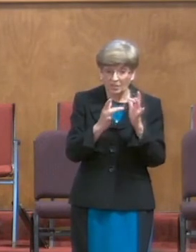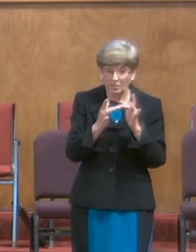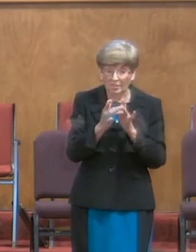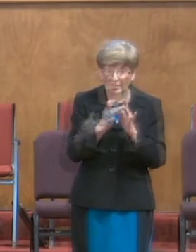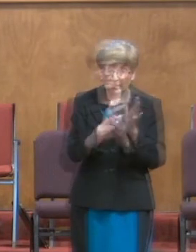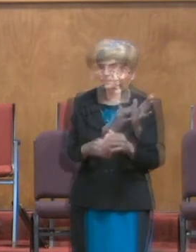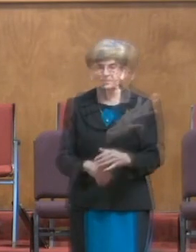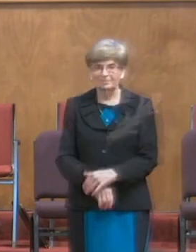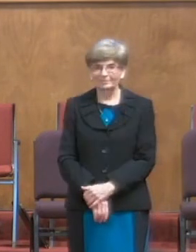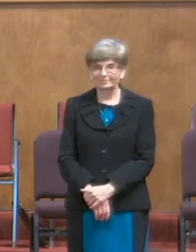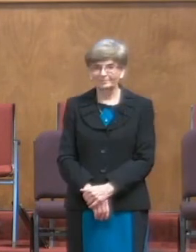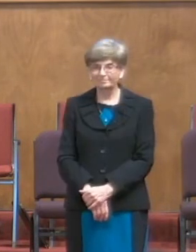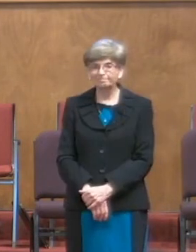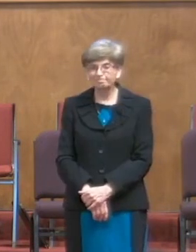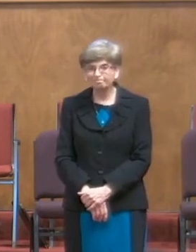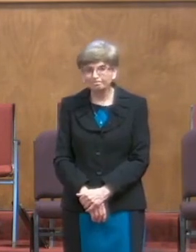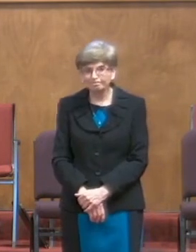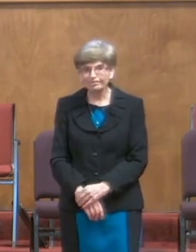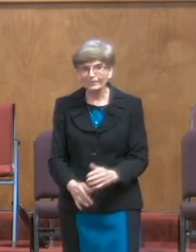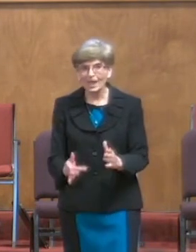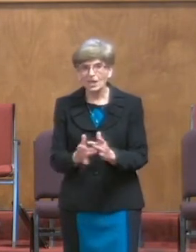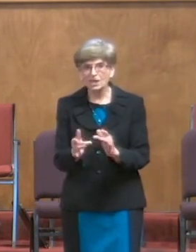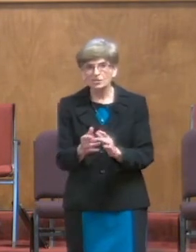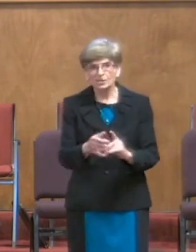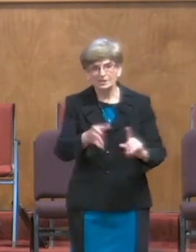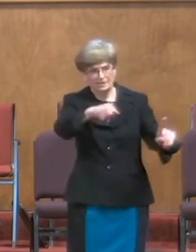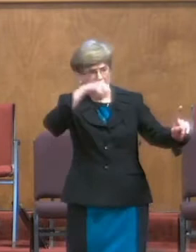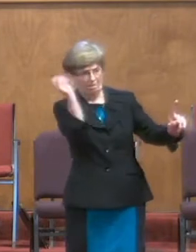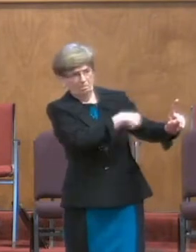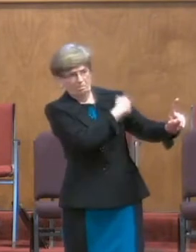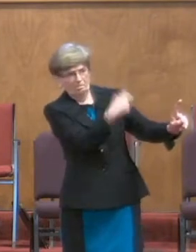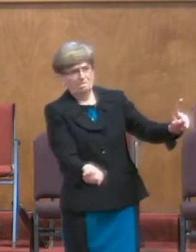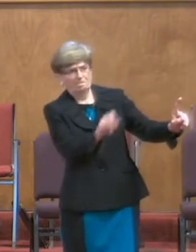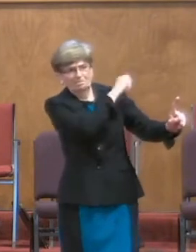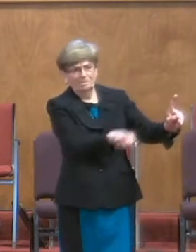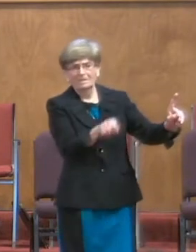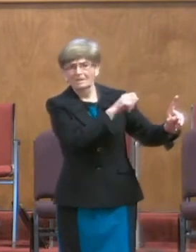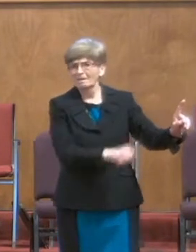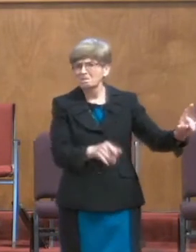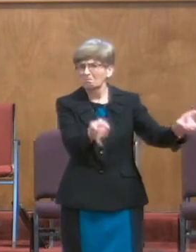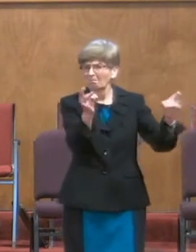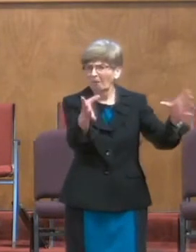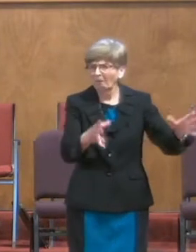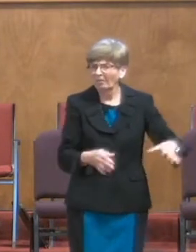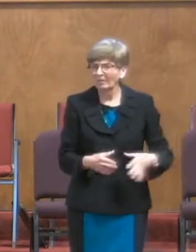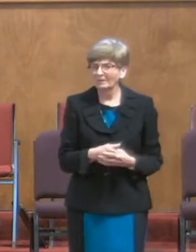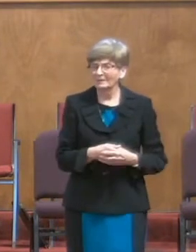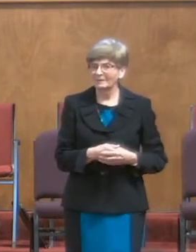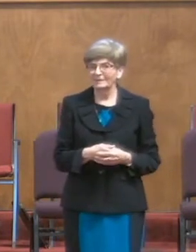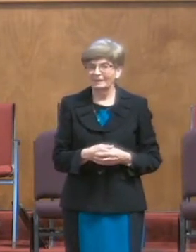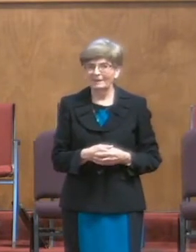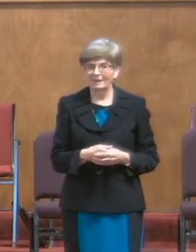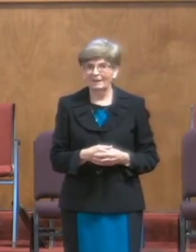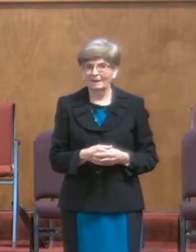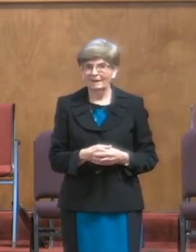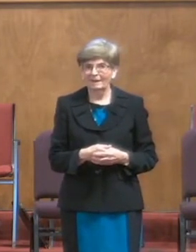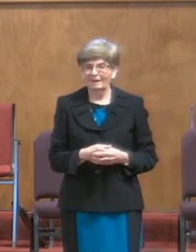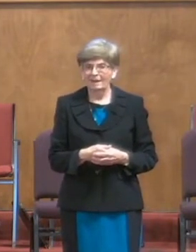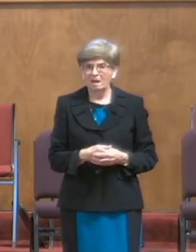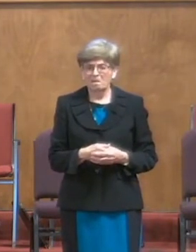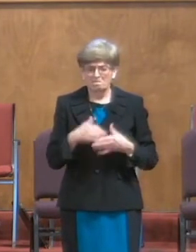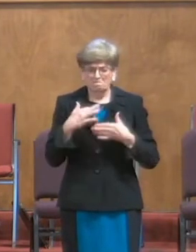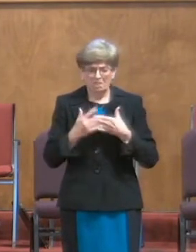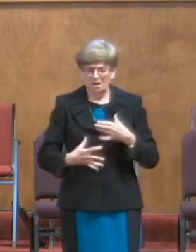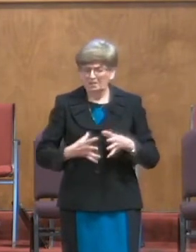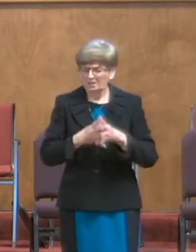blood. The scourging of Jesus was, it was just awful. He's in shock. He's lost